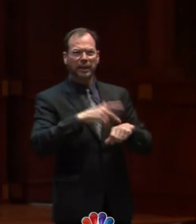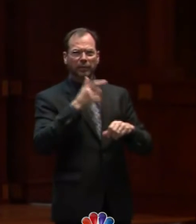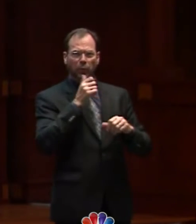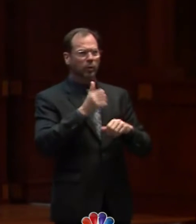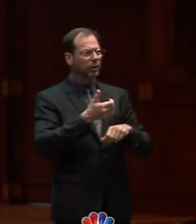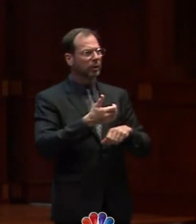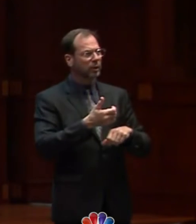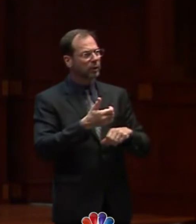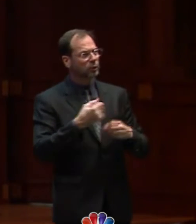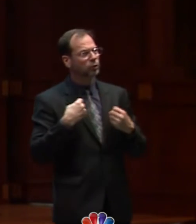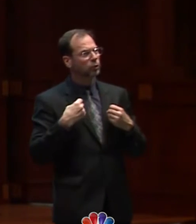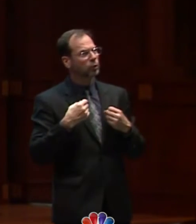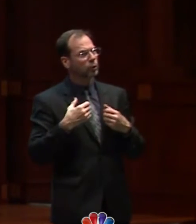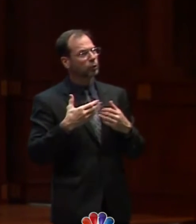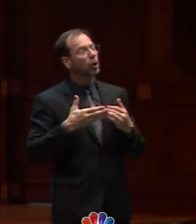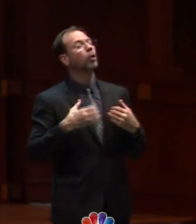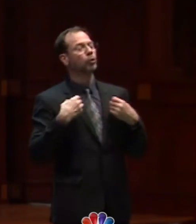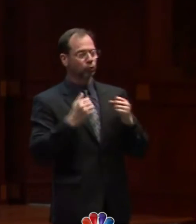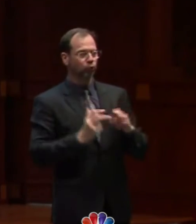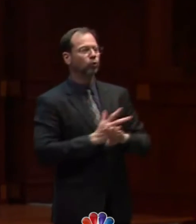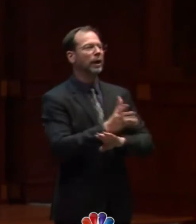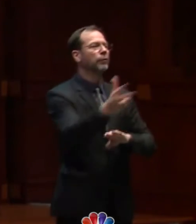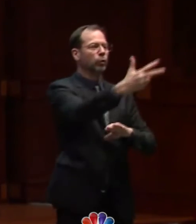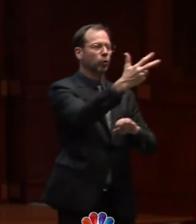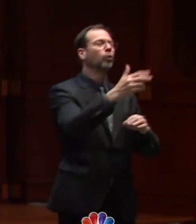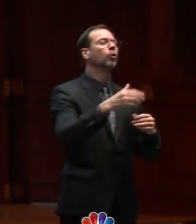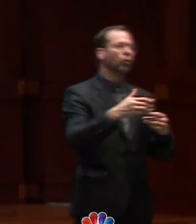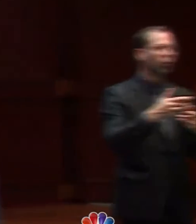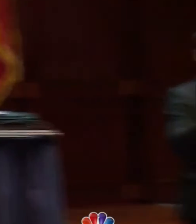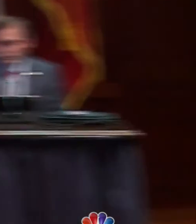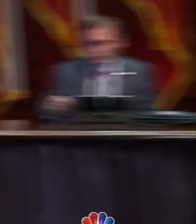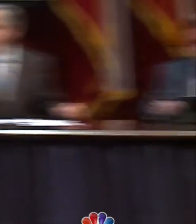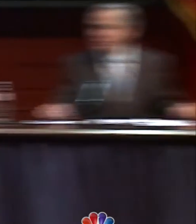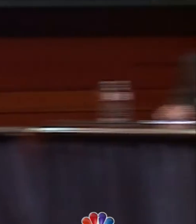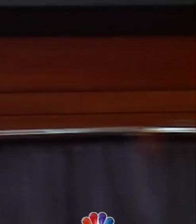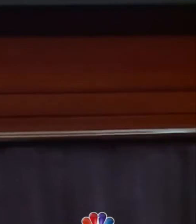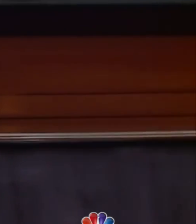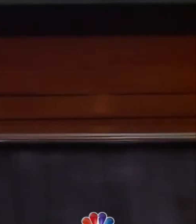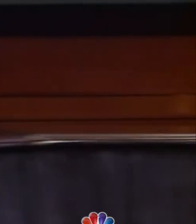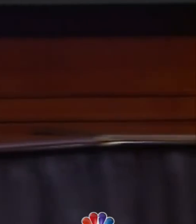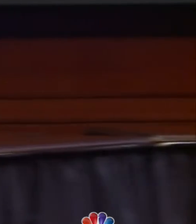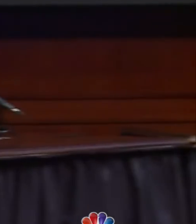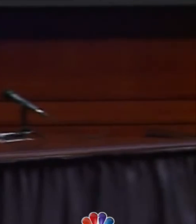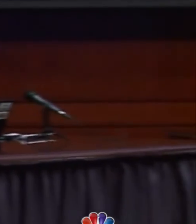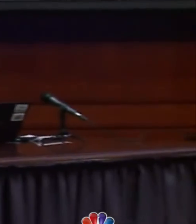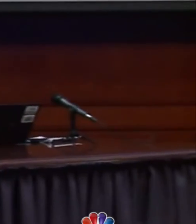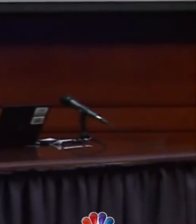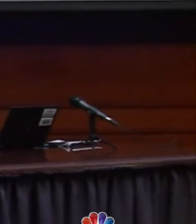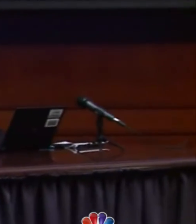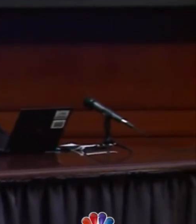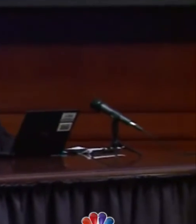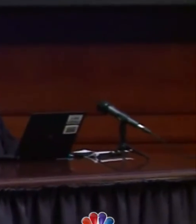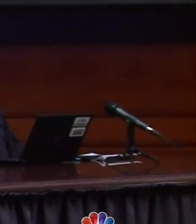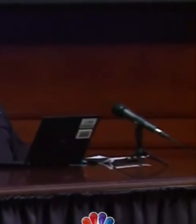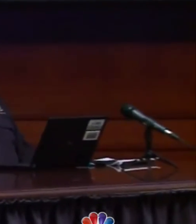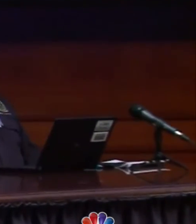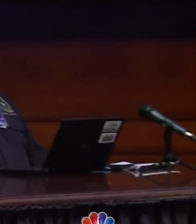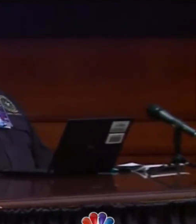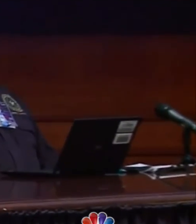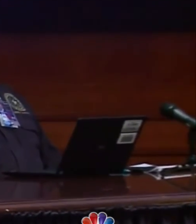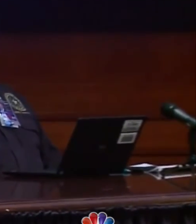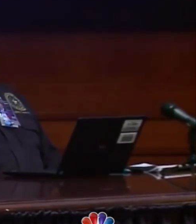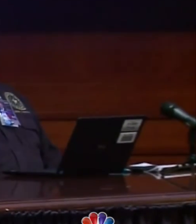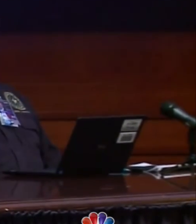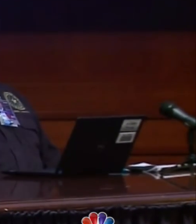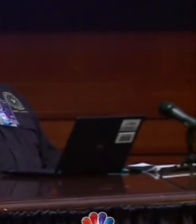don't you let him know what you know? Yes, sir, that's correct. When we were in the planning phases with the Health and Human Services, and this was really before FEMA was even involved